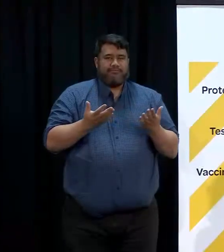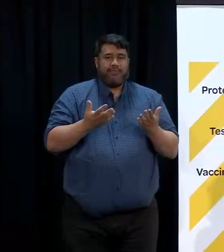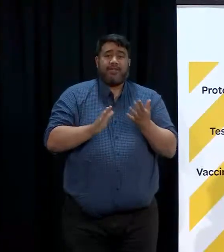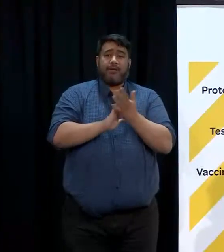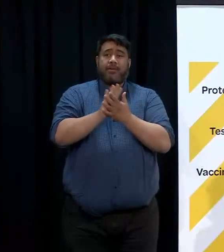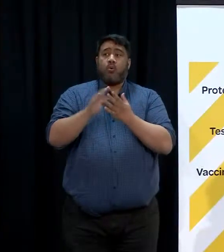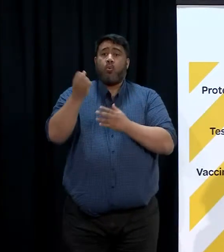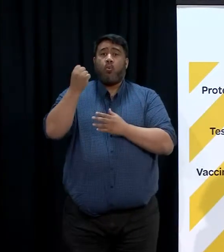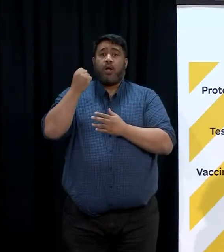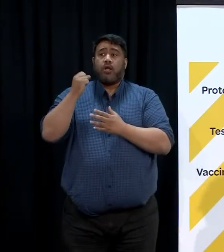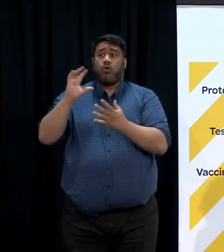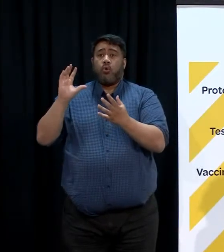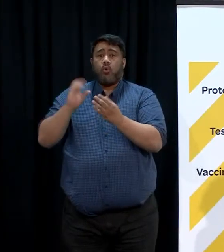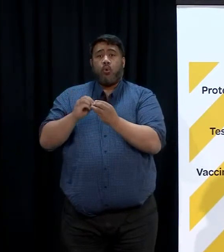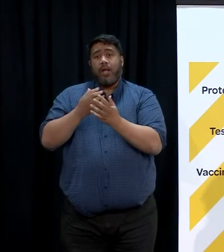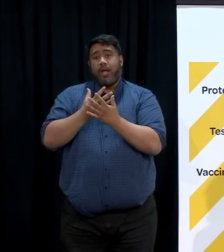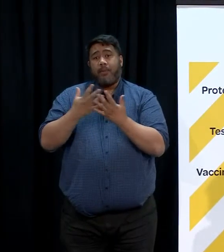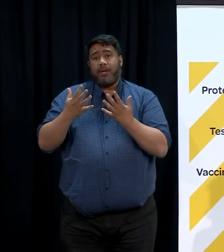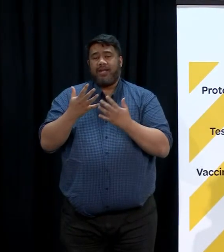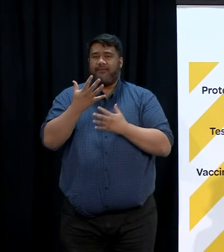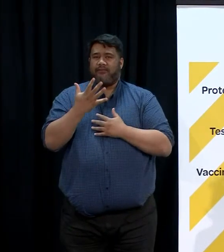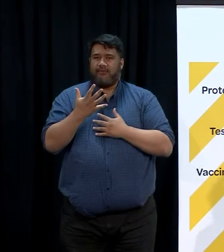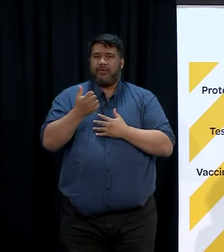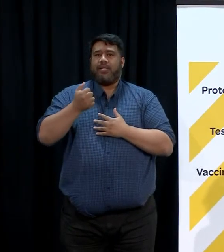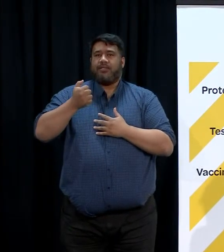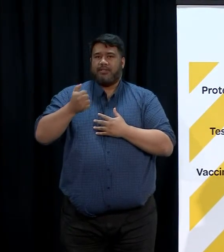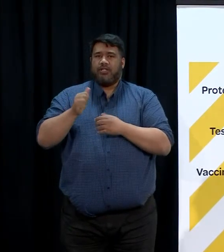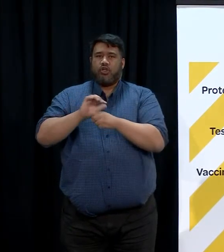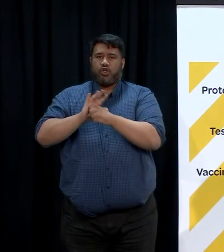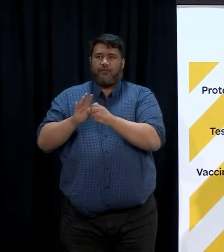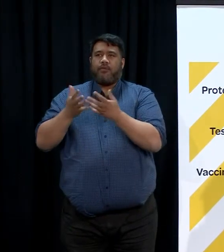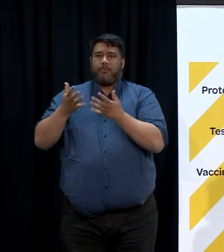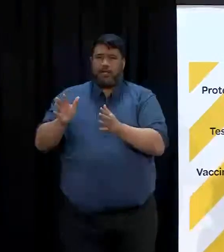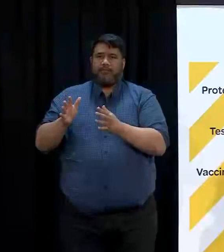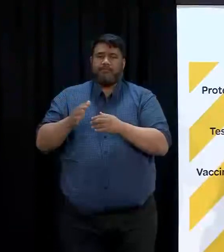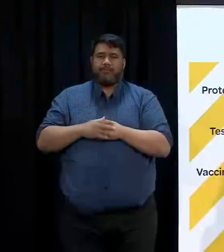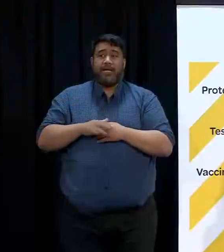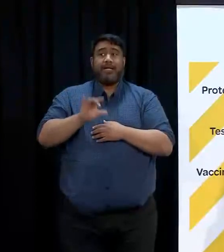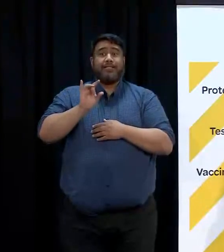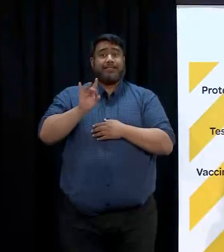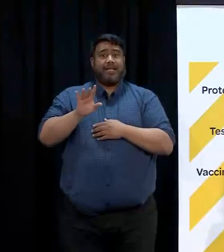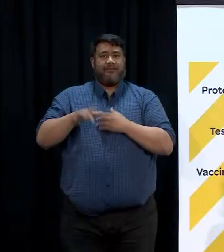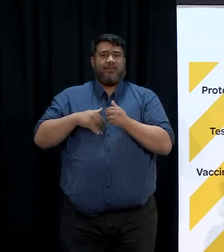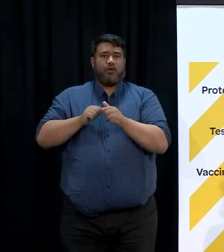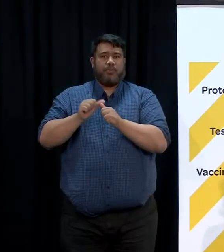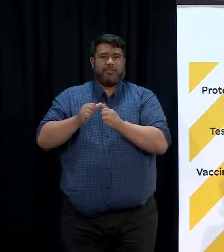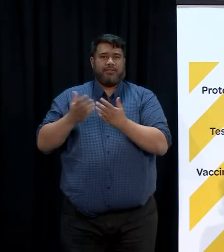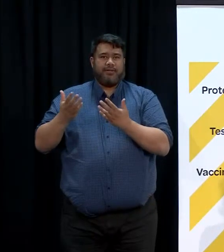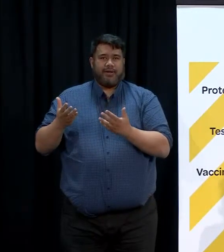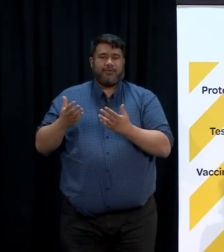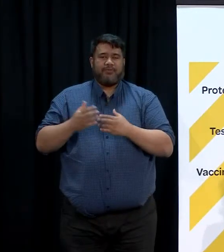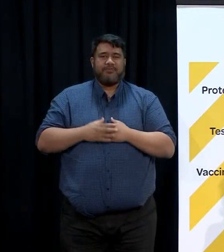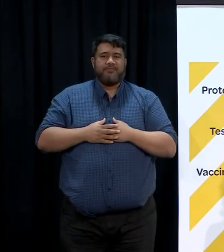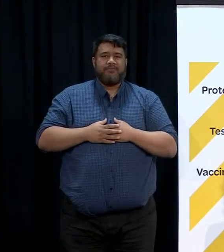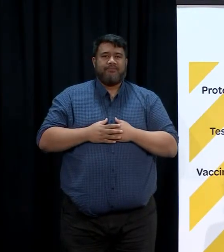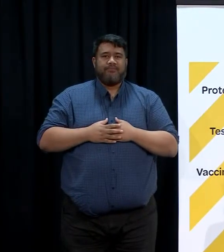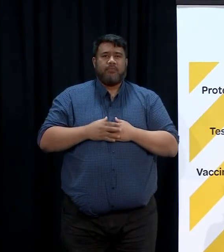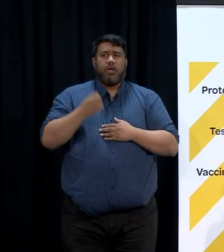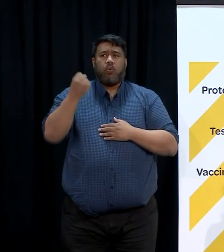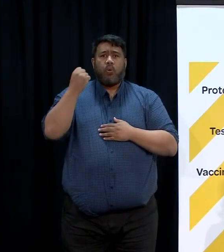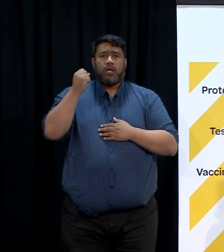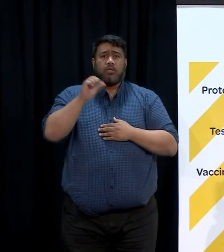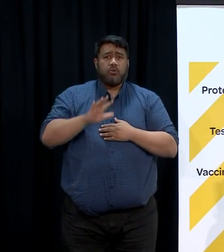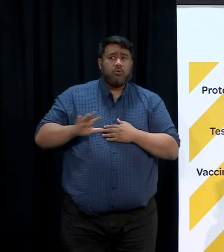in Waikato to date is 56. 10 of those have now recovered. Testing continues across the Waikato, and I'd